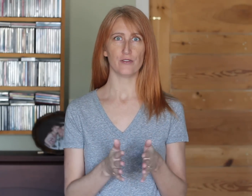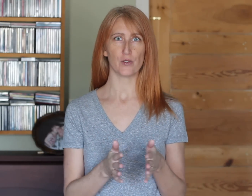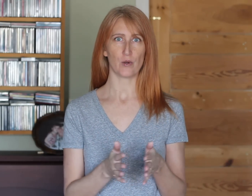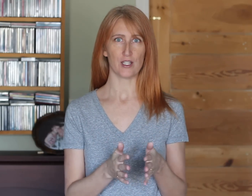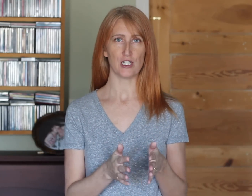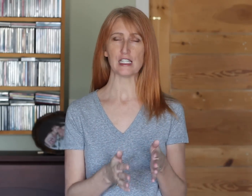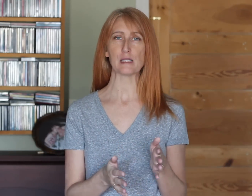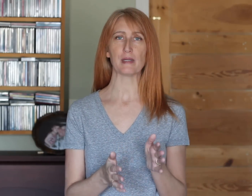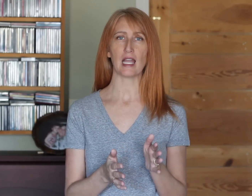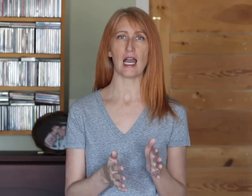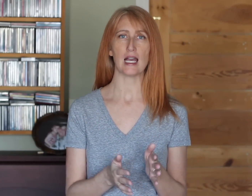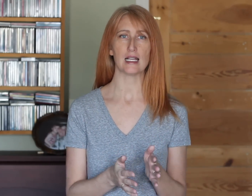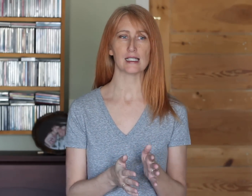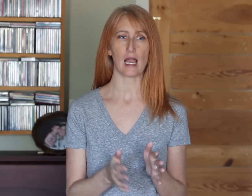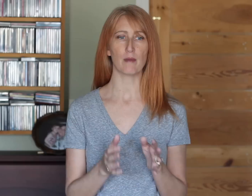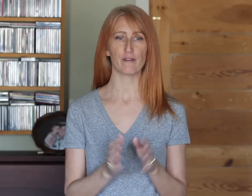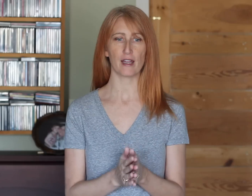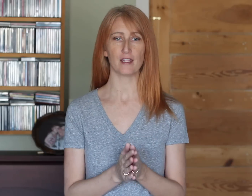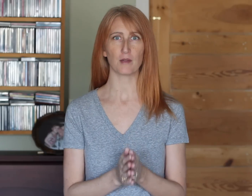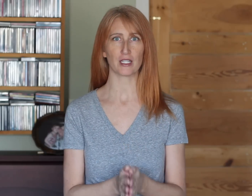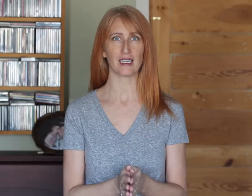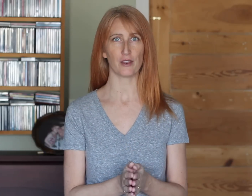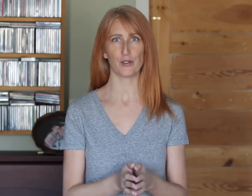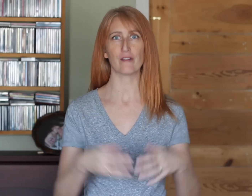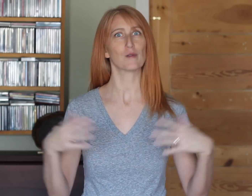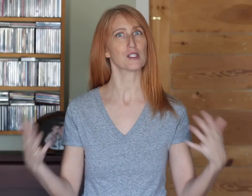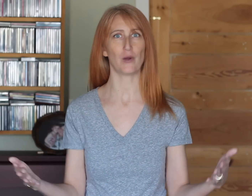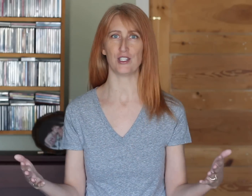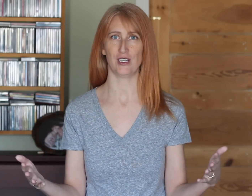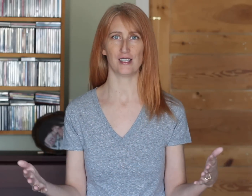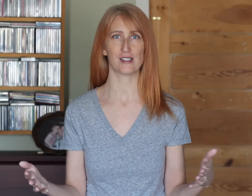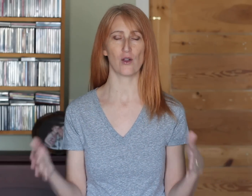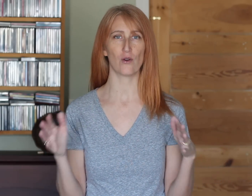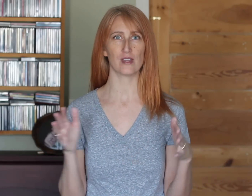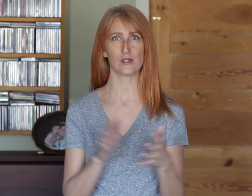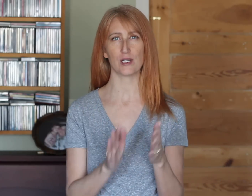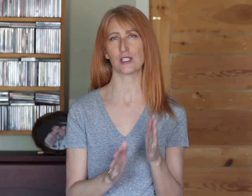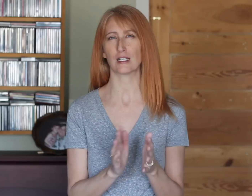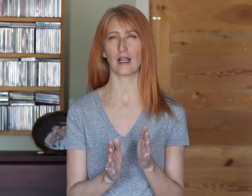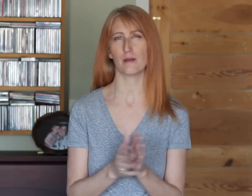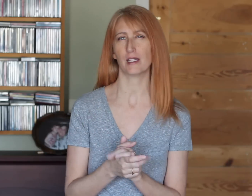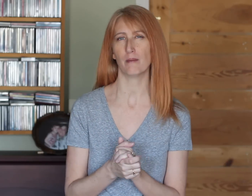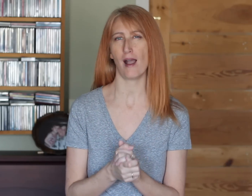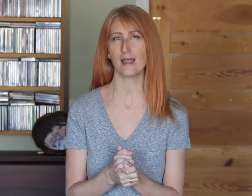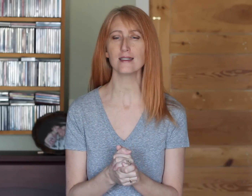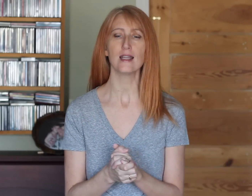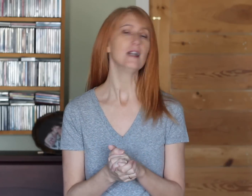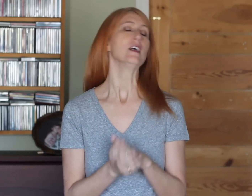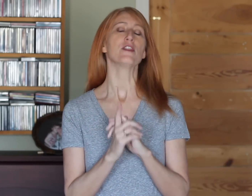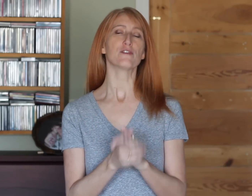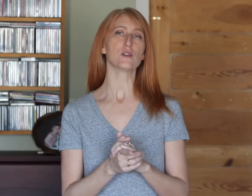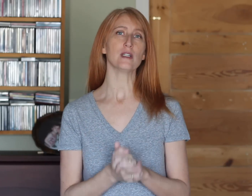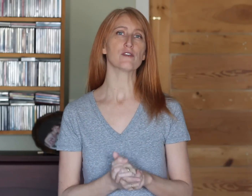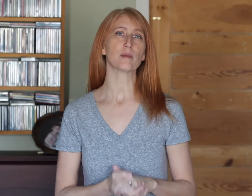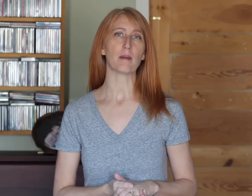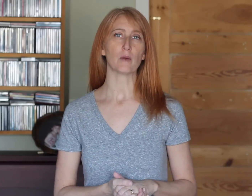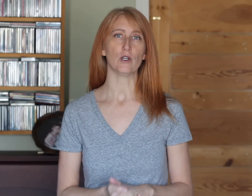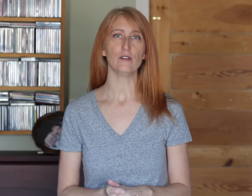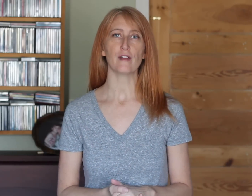viewer questions because I'm afraid that I'm not going to get through everyone's questions, so these questions can kind of be combined. The first one is from Gummy Wolf, and